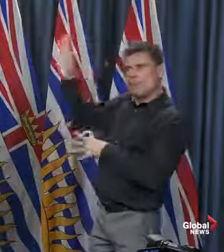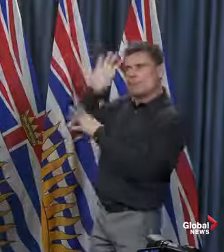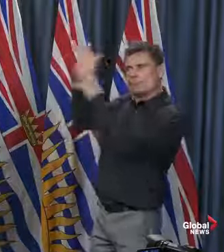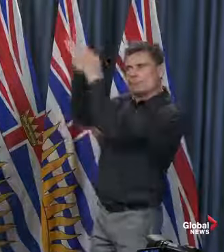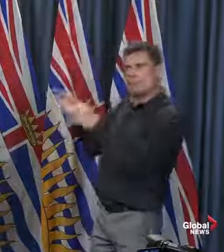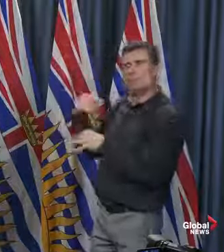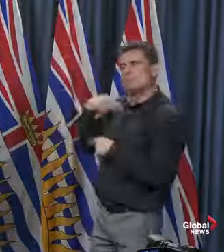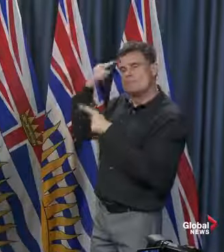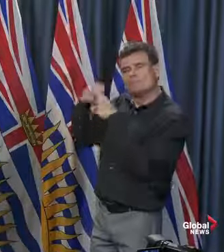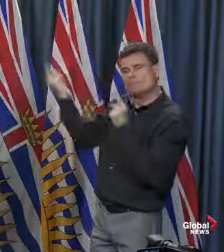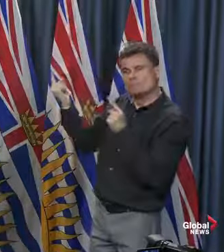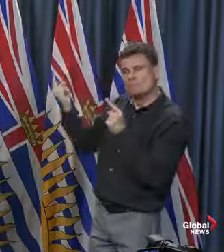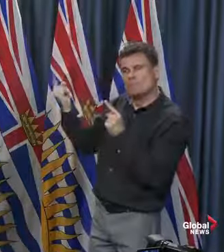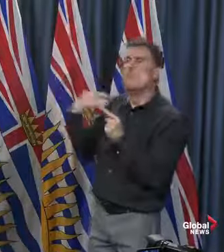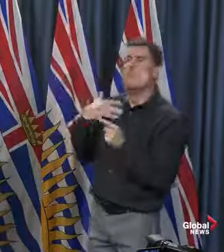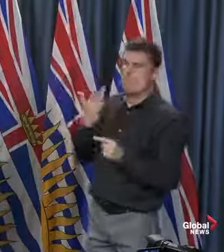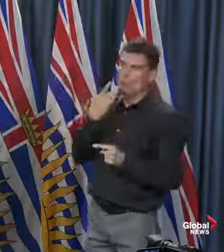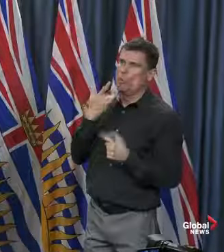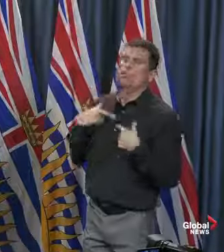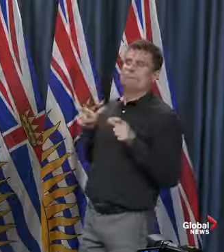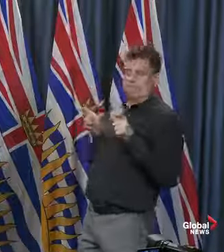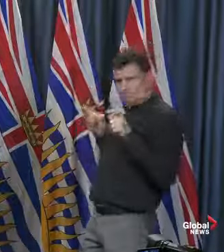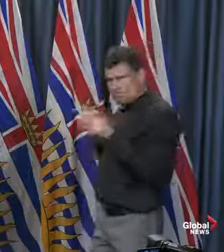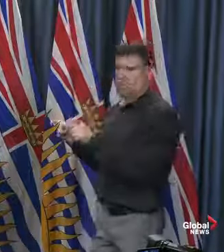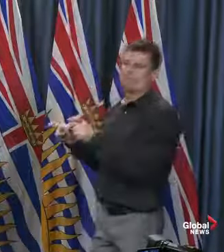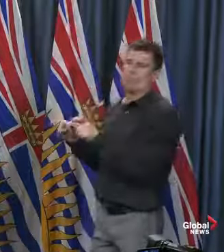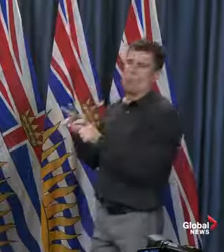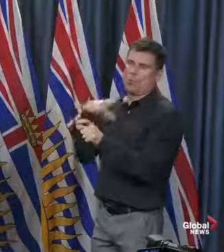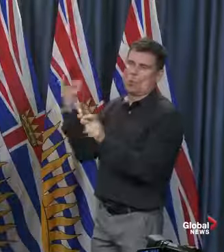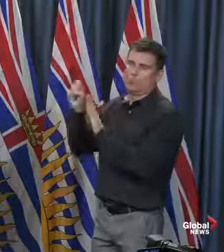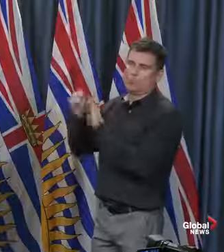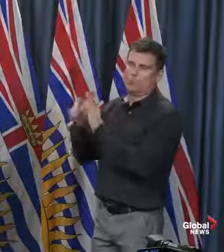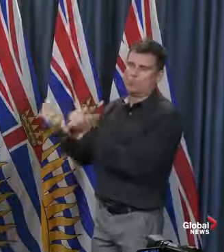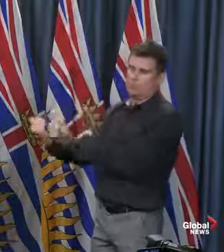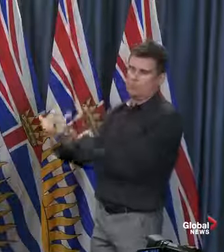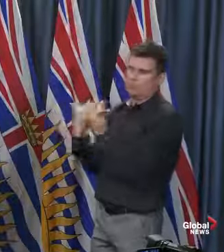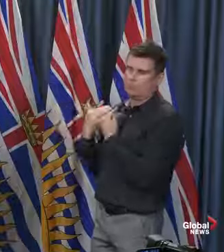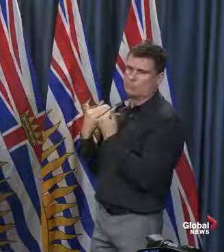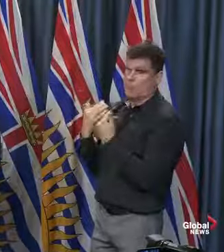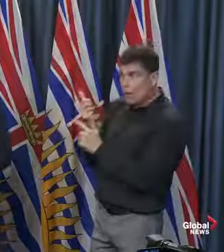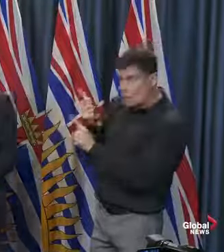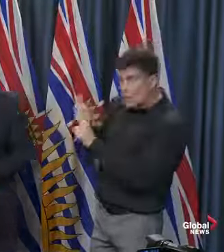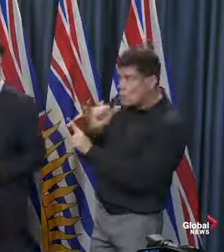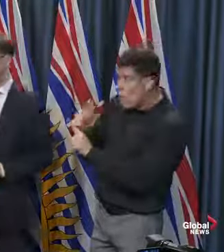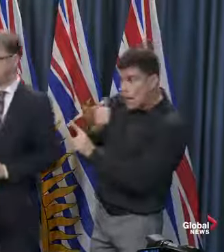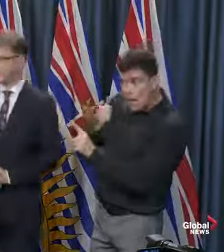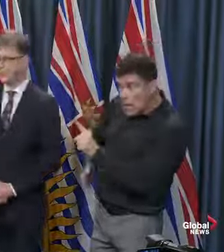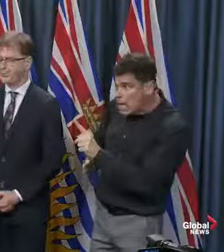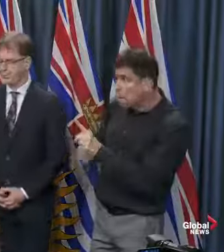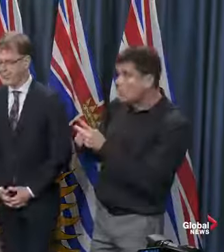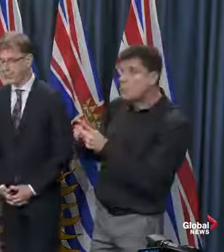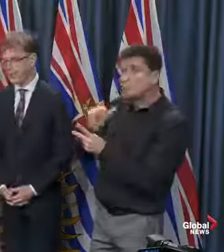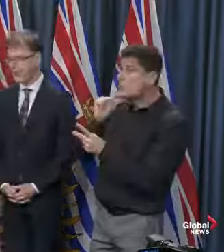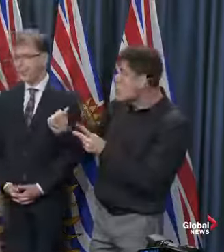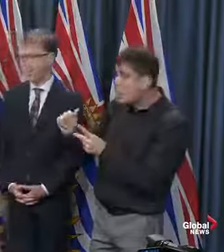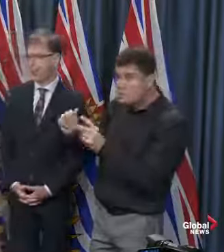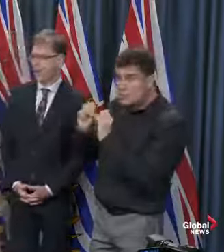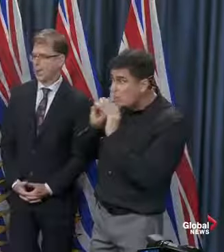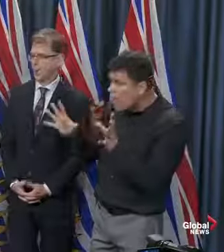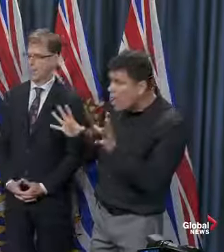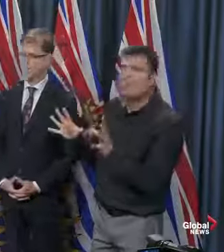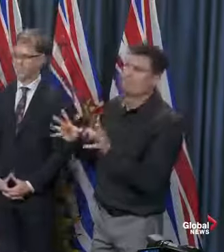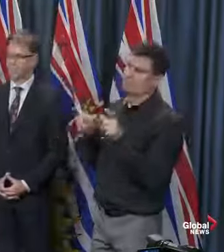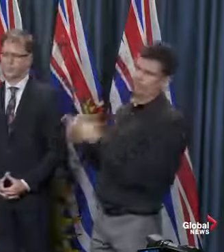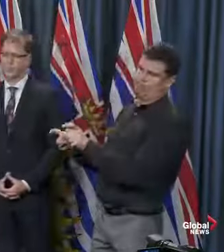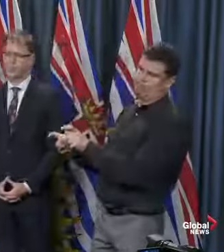States who are not Canadian nationals or don't have status in Canada. Okay, we have Mike Howell from the